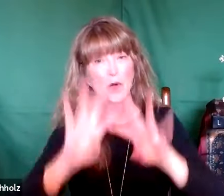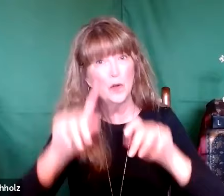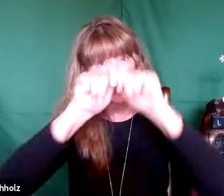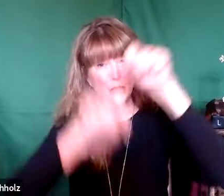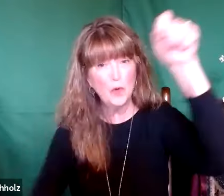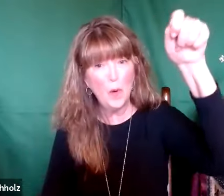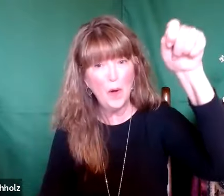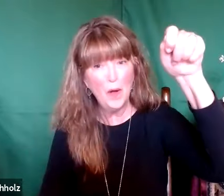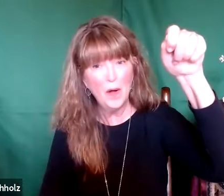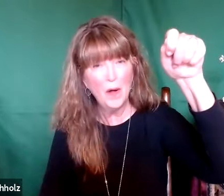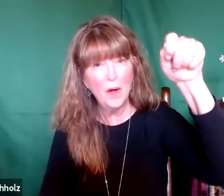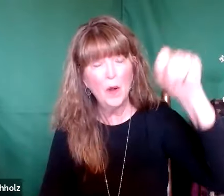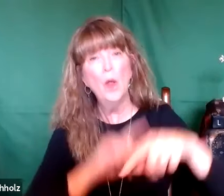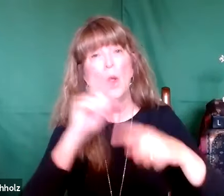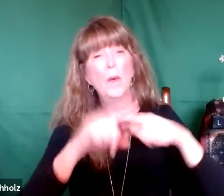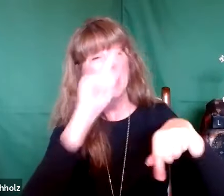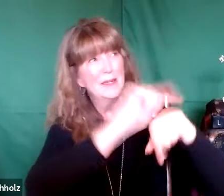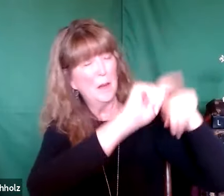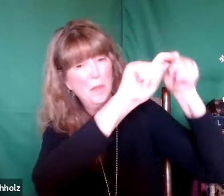But if you see what happened when the temple curtain was torn,